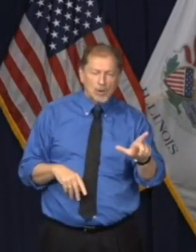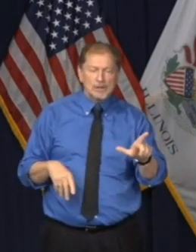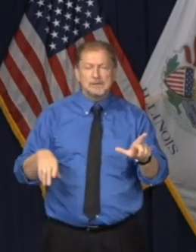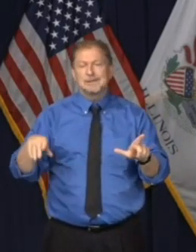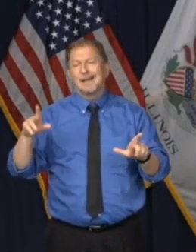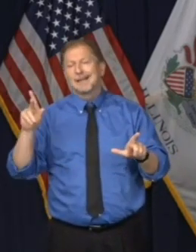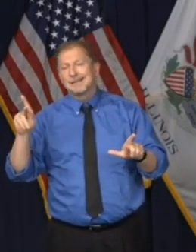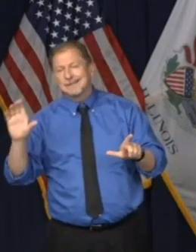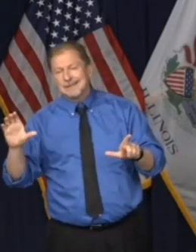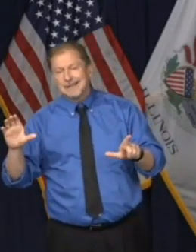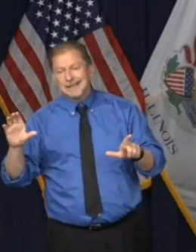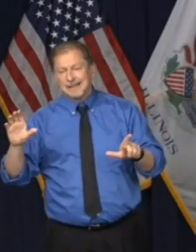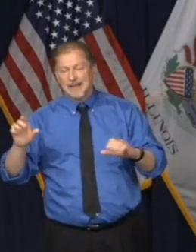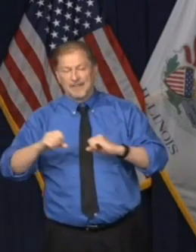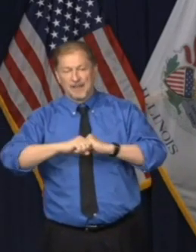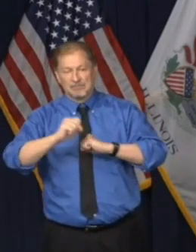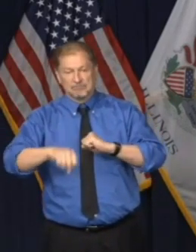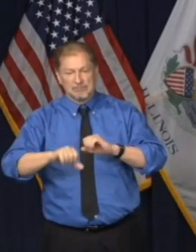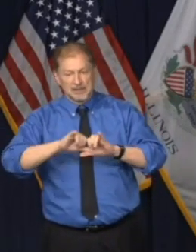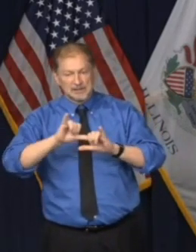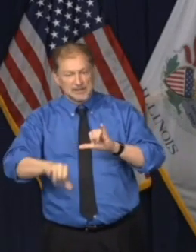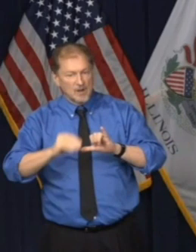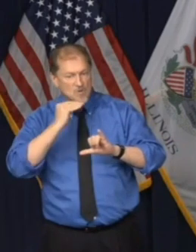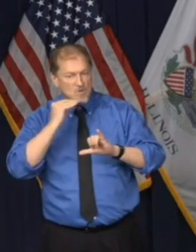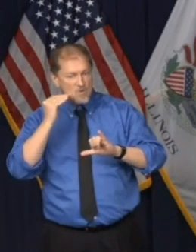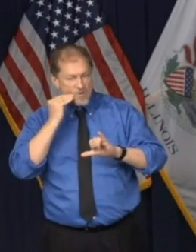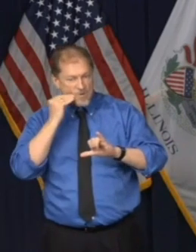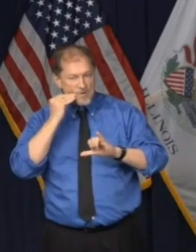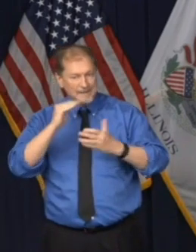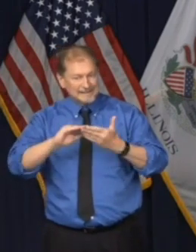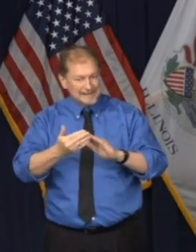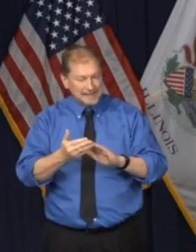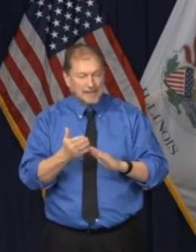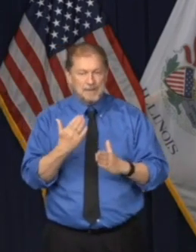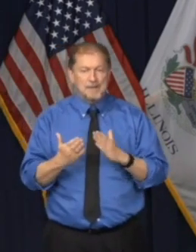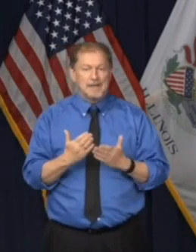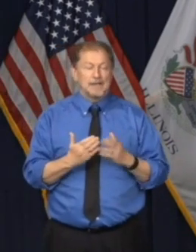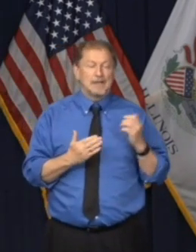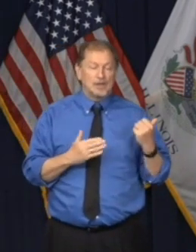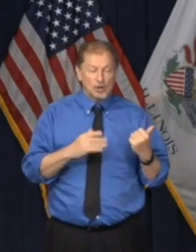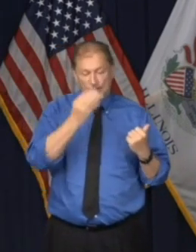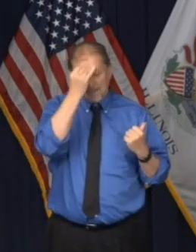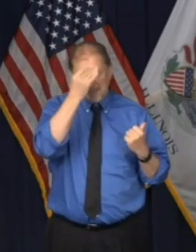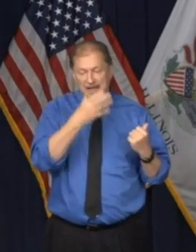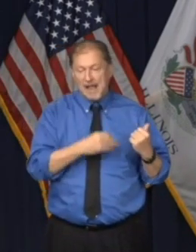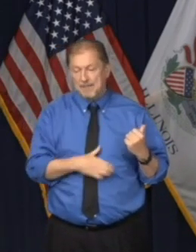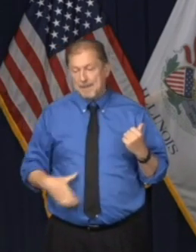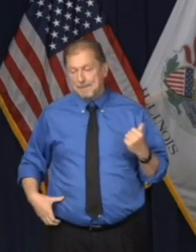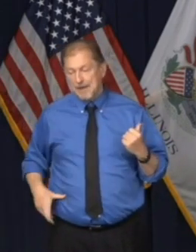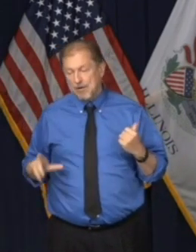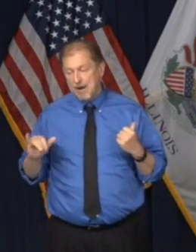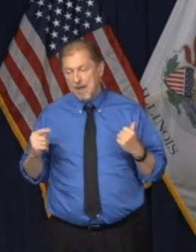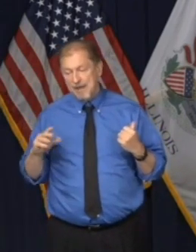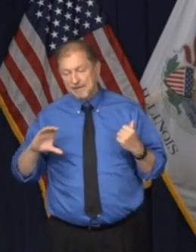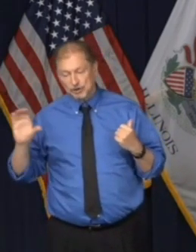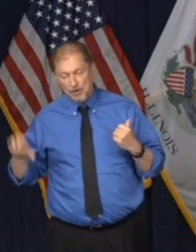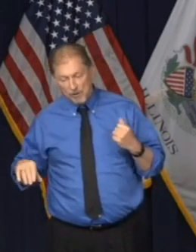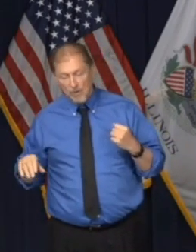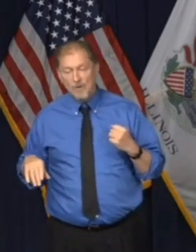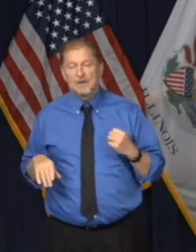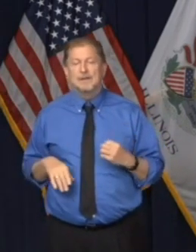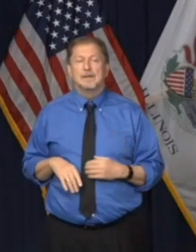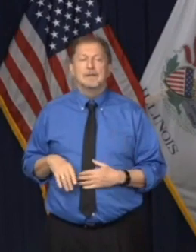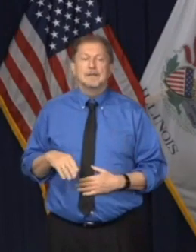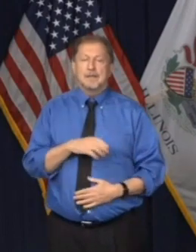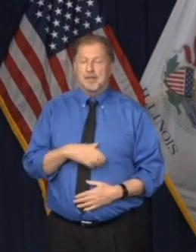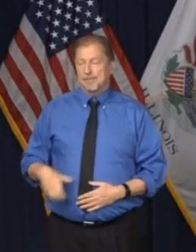stay-at-home order. Is that something you and Mayor Lightfoot might consider county by county rather than an entire state order? Sure. Well, Mayor Lightfoot